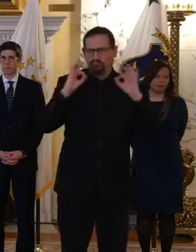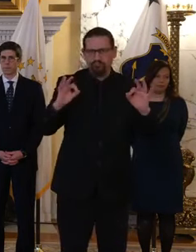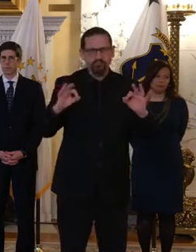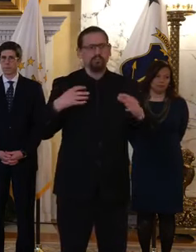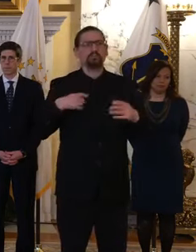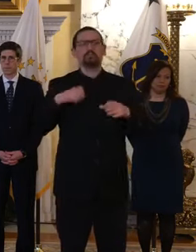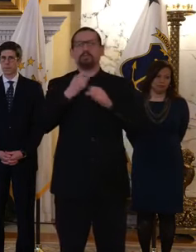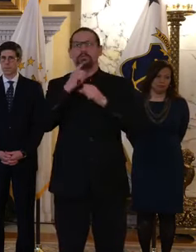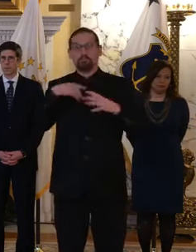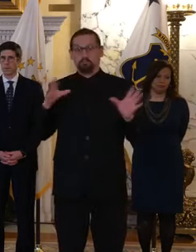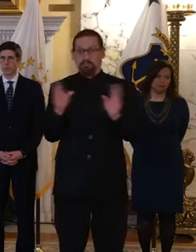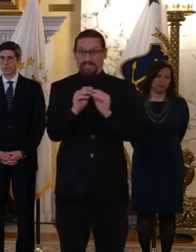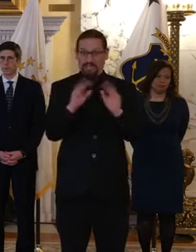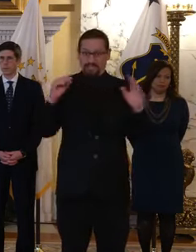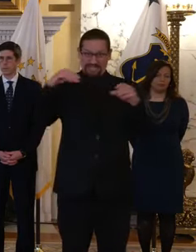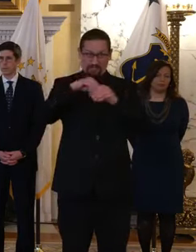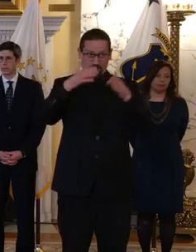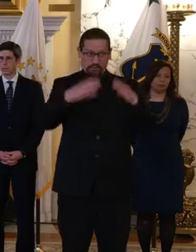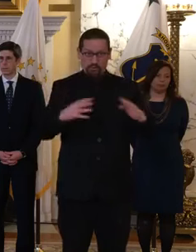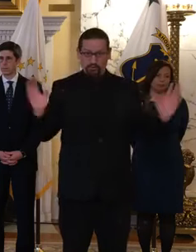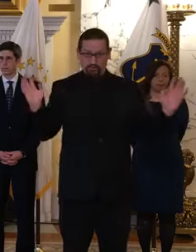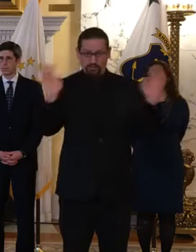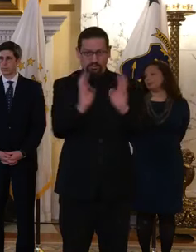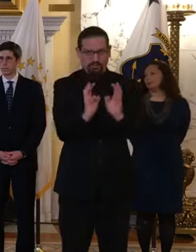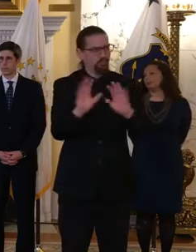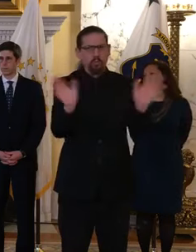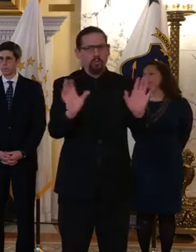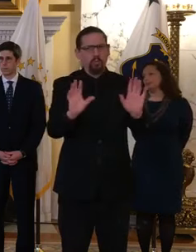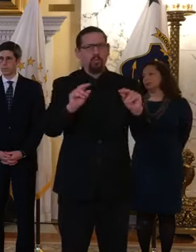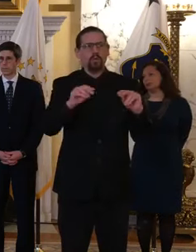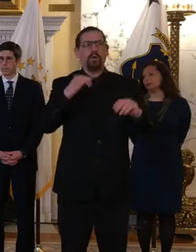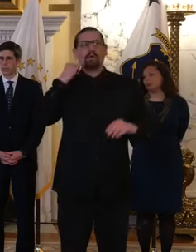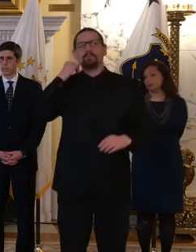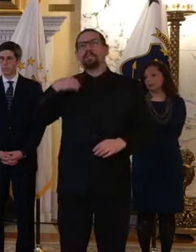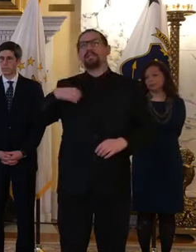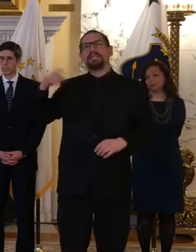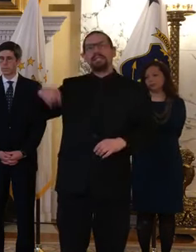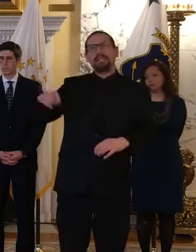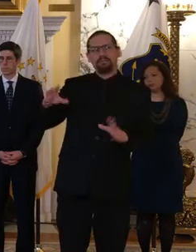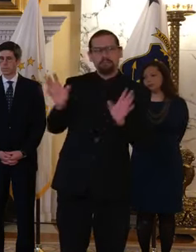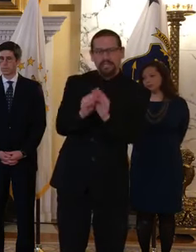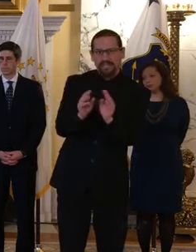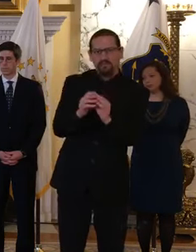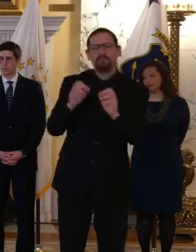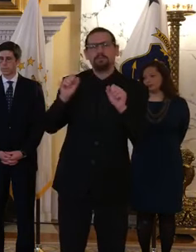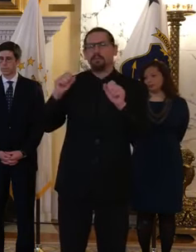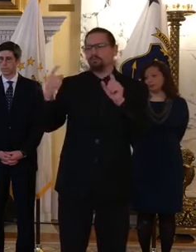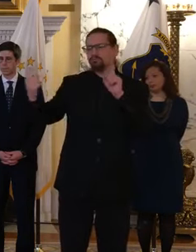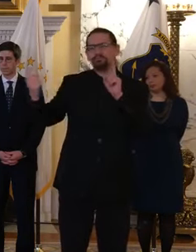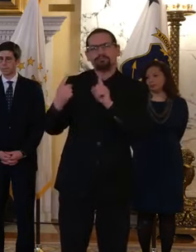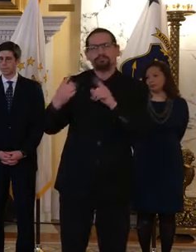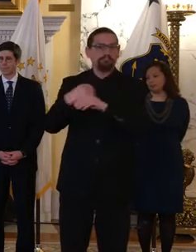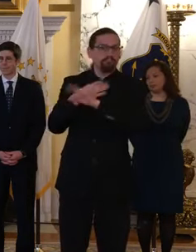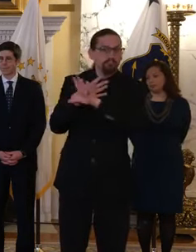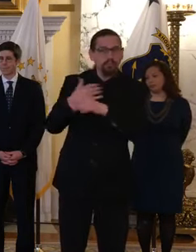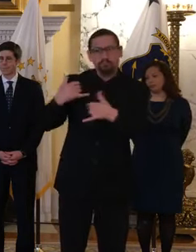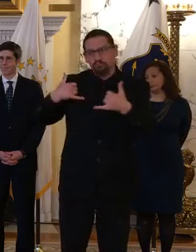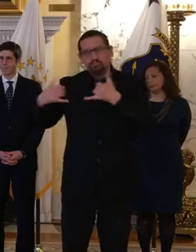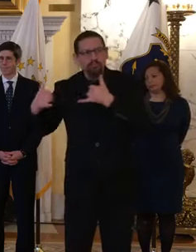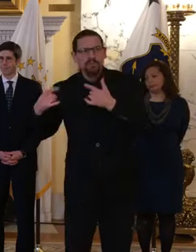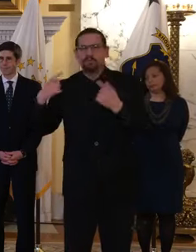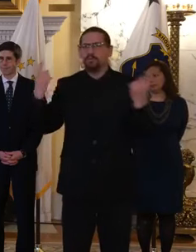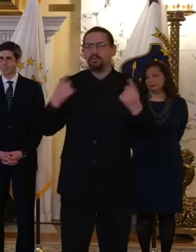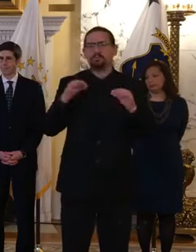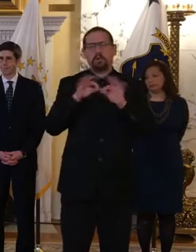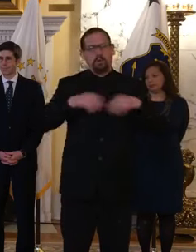need them to convene, they'll do whatever it takes. So I think we're in a good spot. The best thing they can do is stay home themselves and